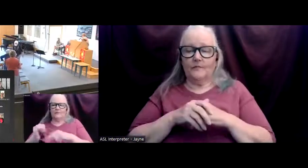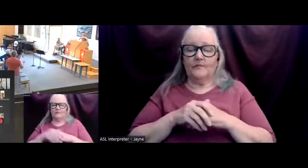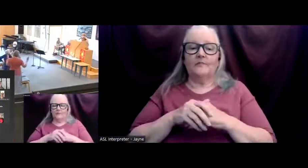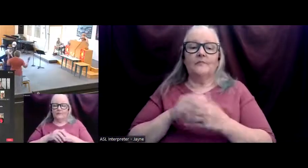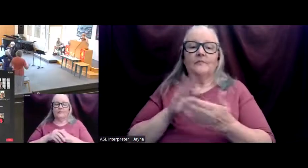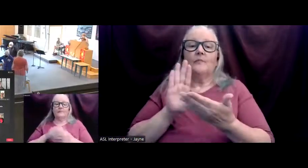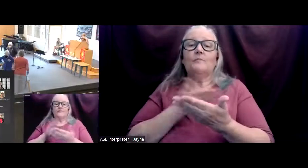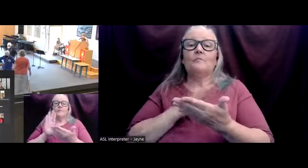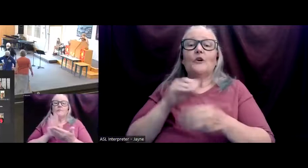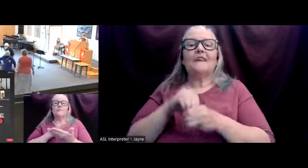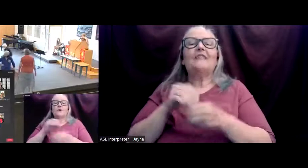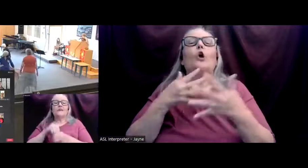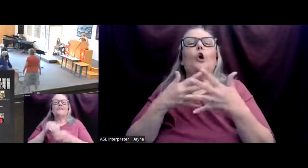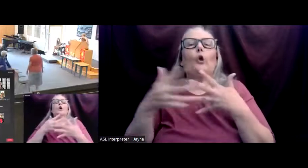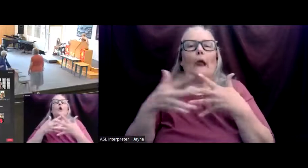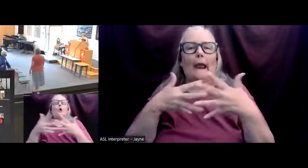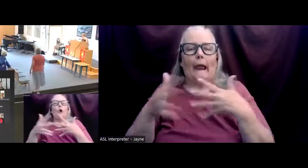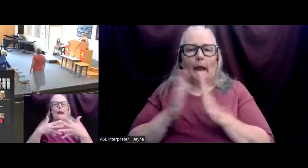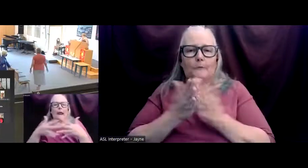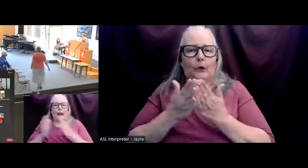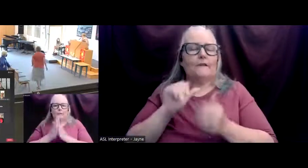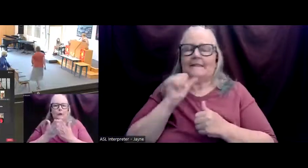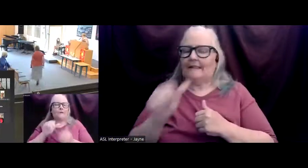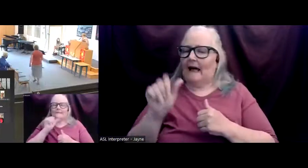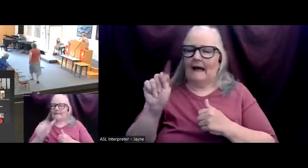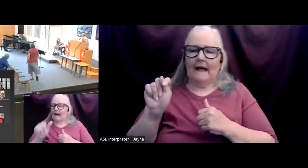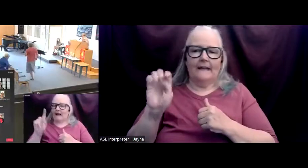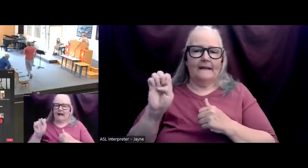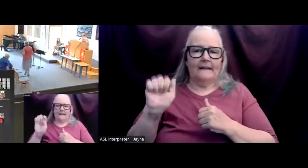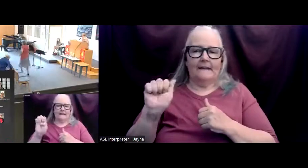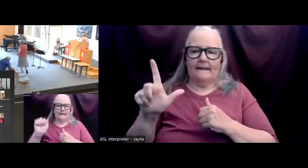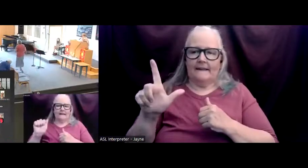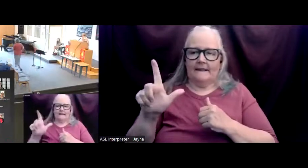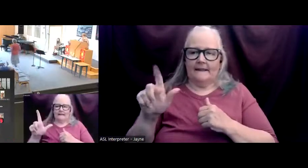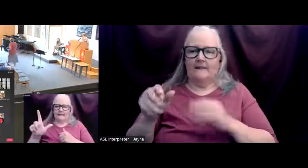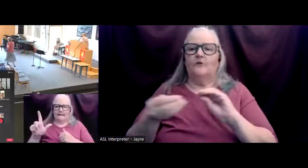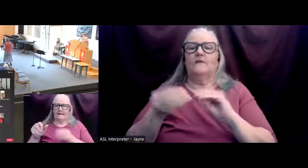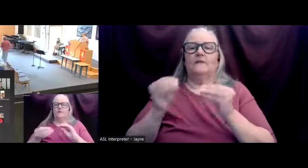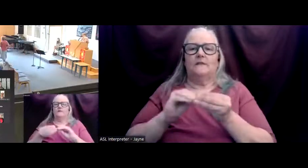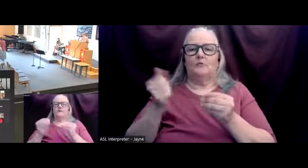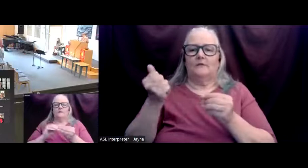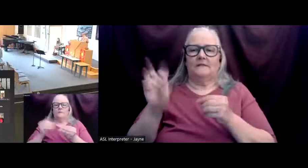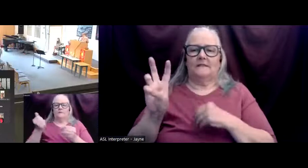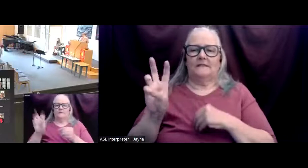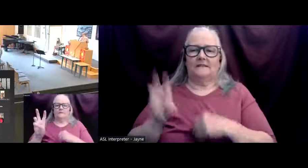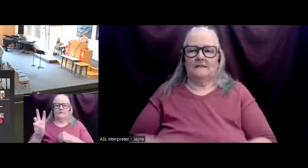In your gray hymnal, not the teal hymnal, number 16 in your gray hymnal.